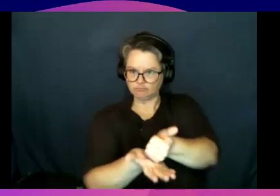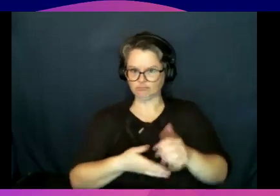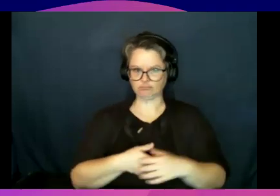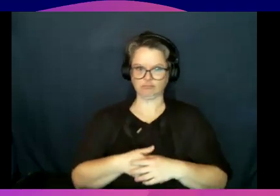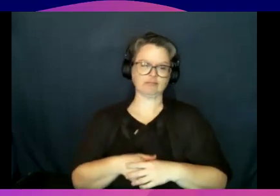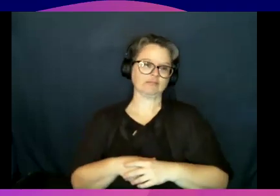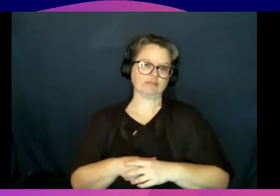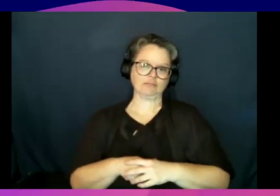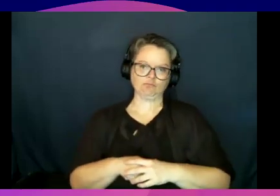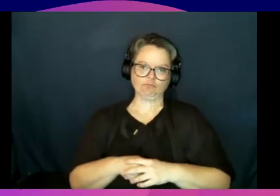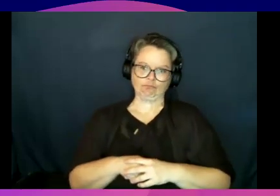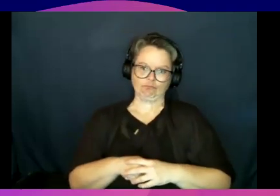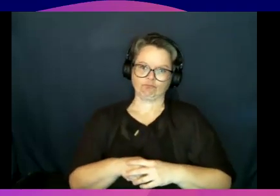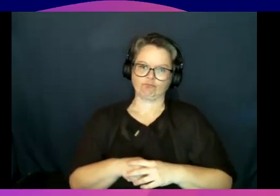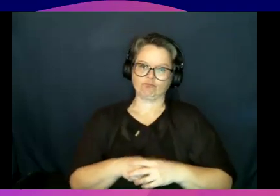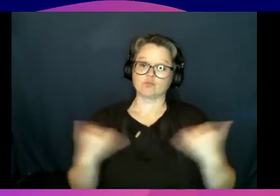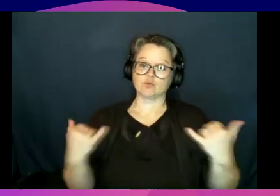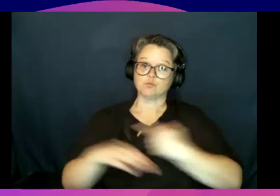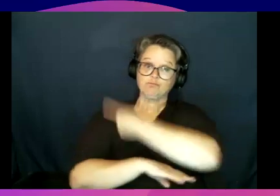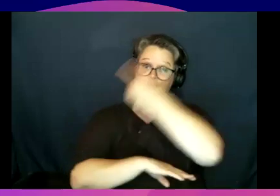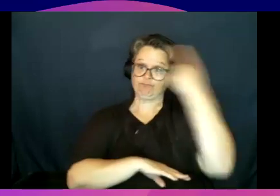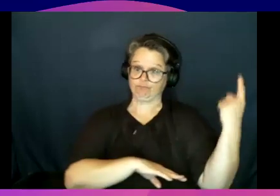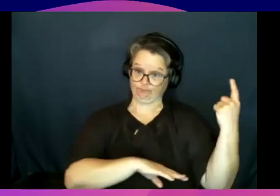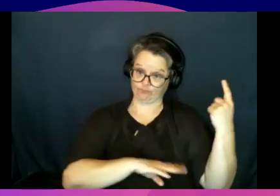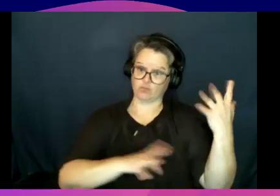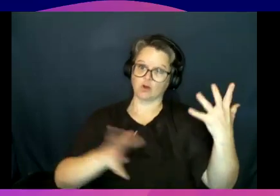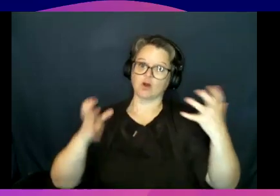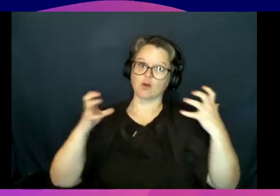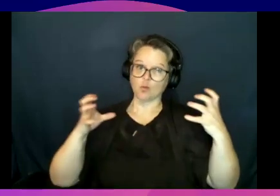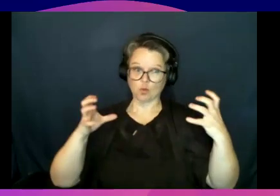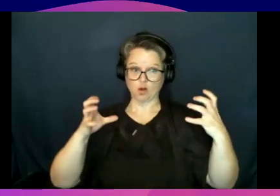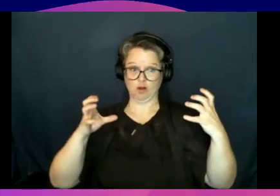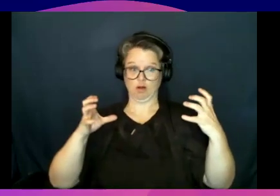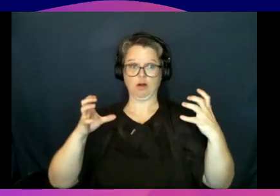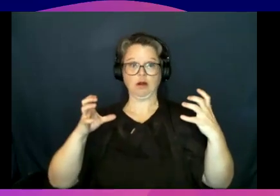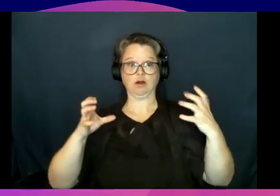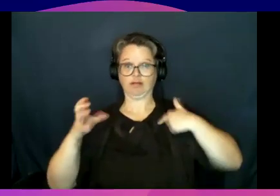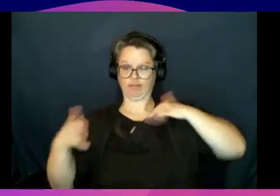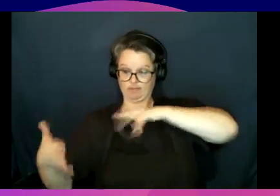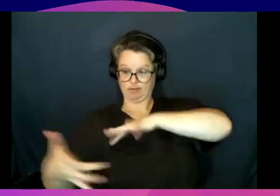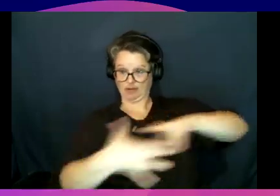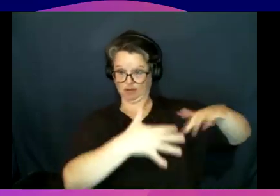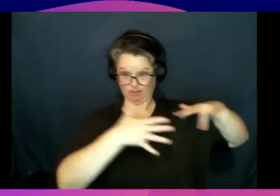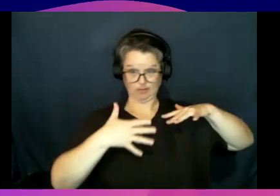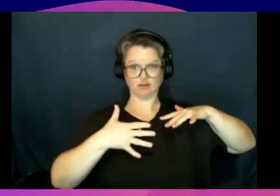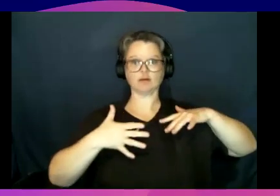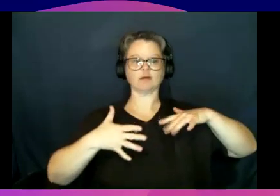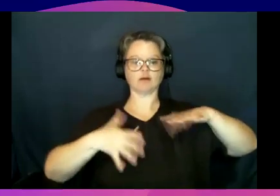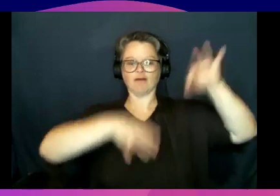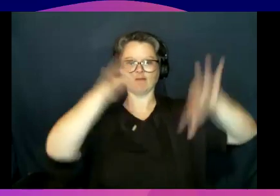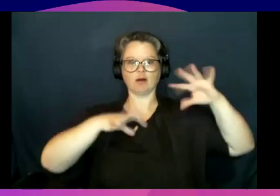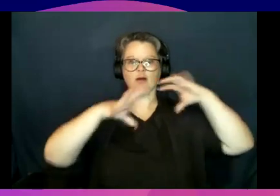of the findings are illustrated in this visual graphic that was created by